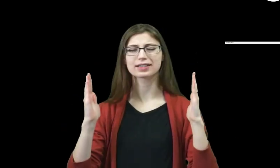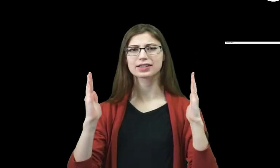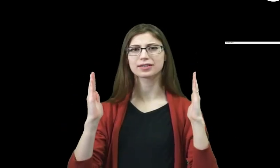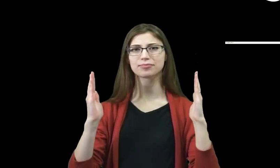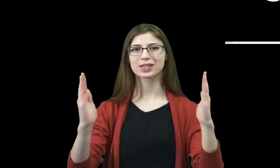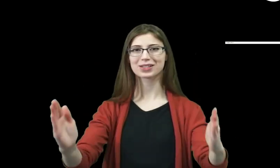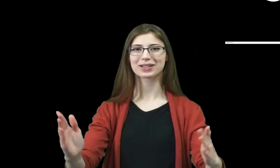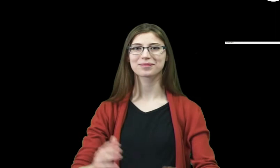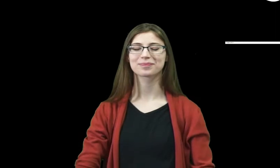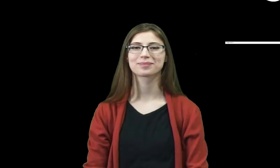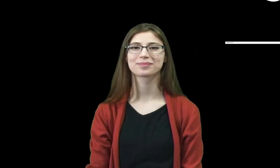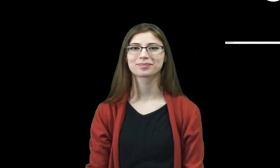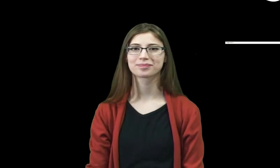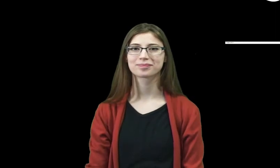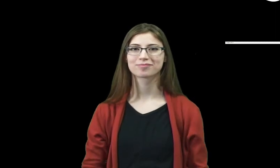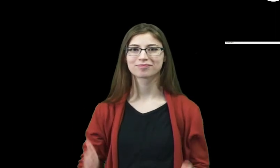good. Street.